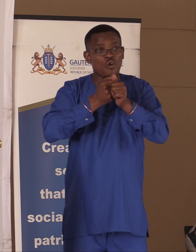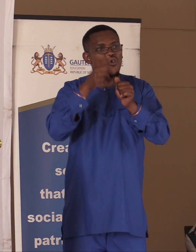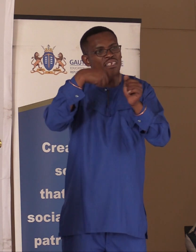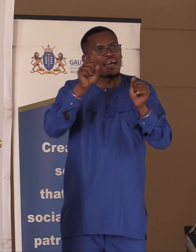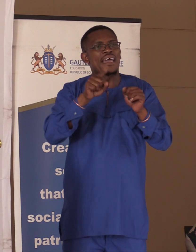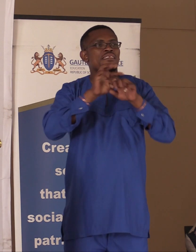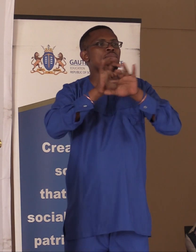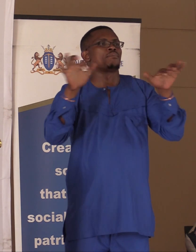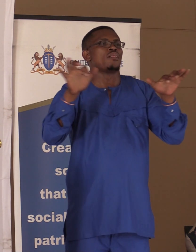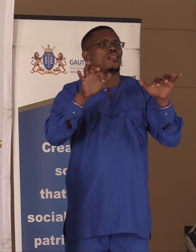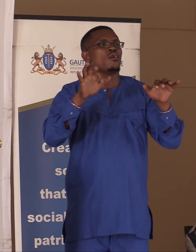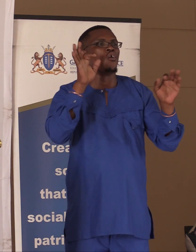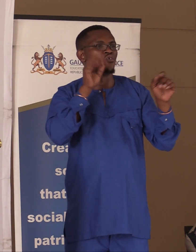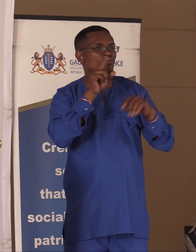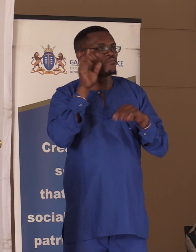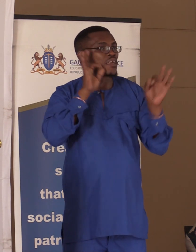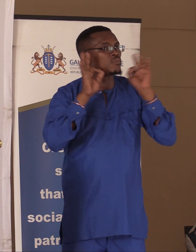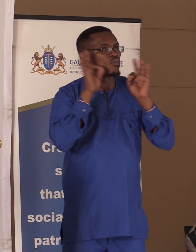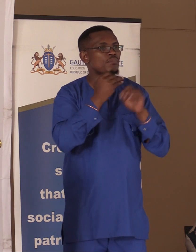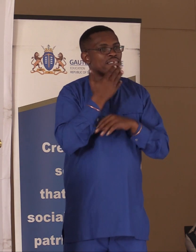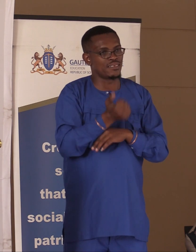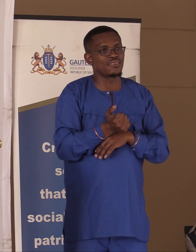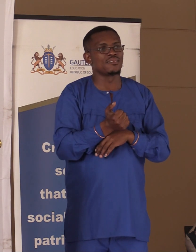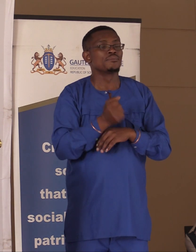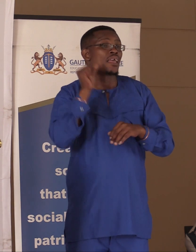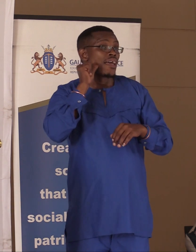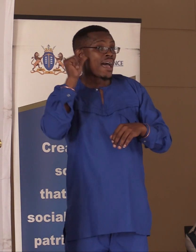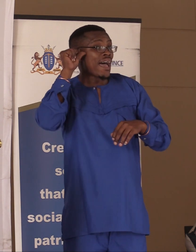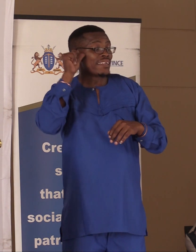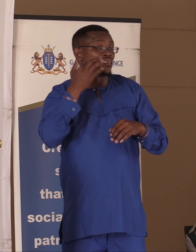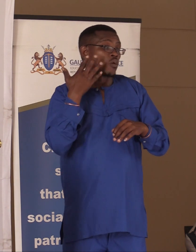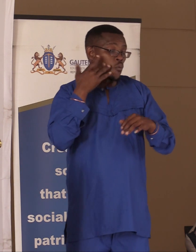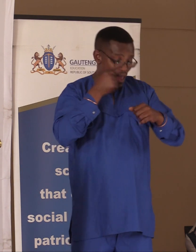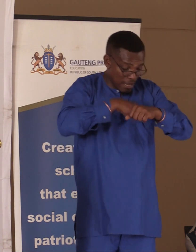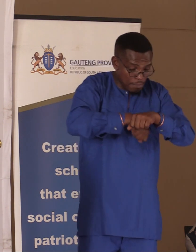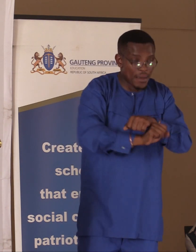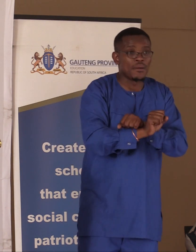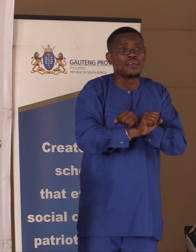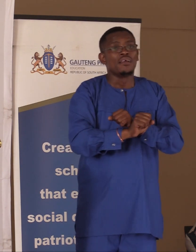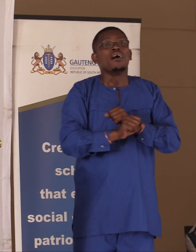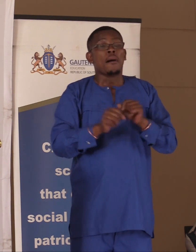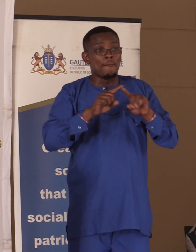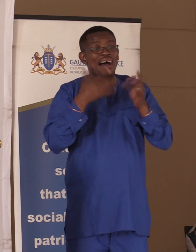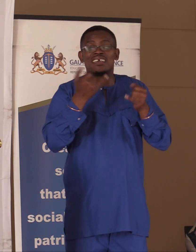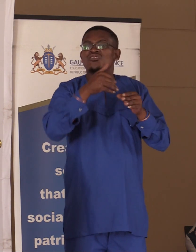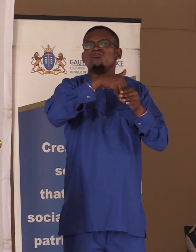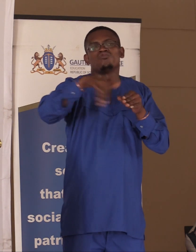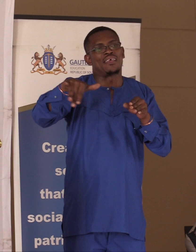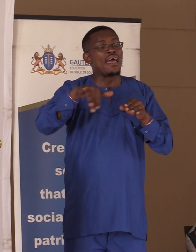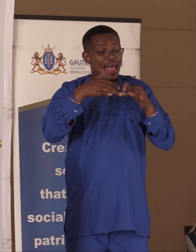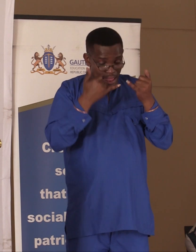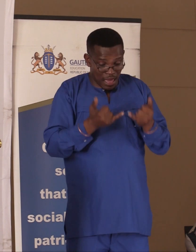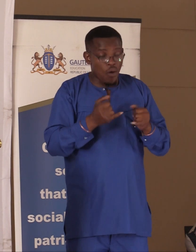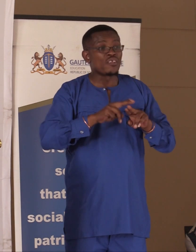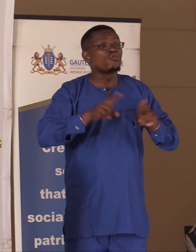people. Yeah. I mean, adults, when they were born, it wasn't here social media, but it's Ohio. No, no, no, it's